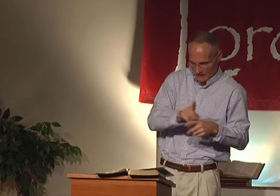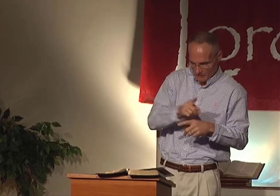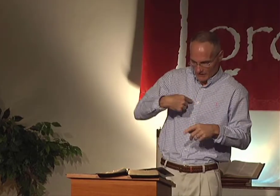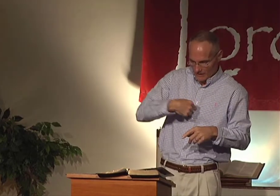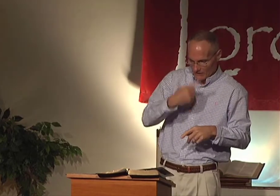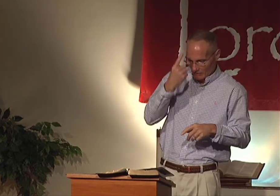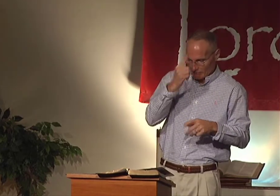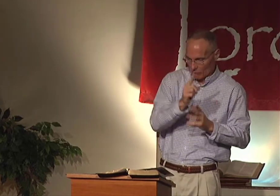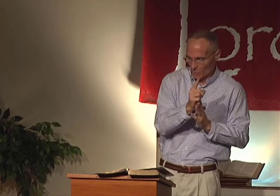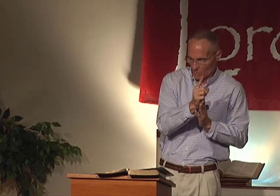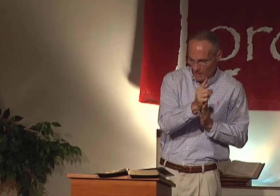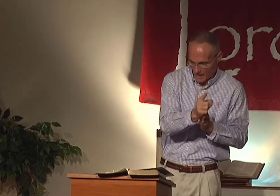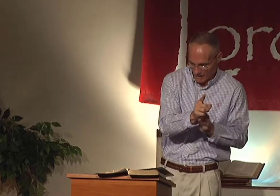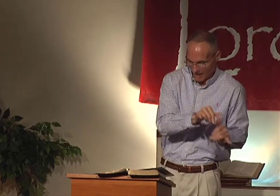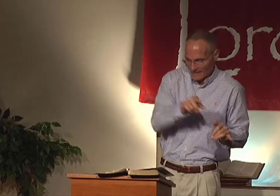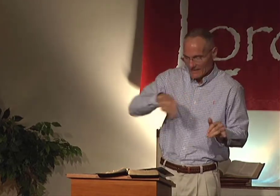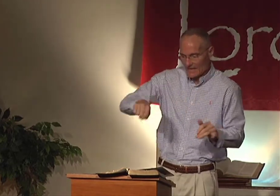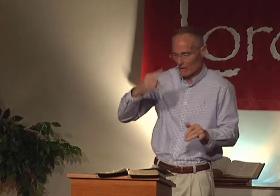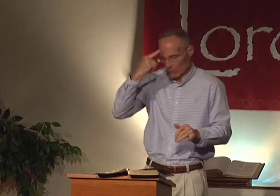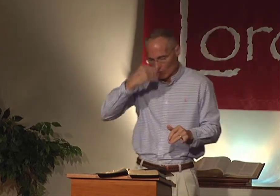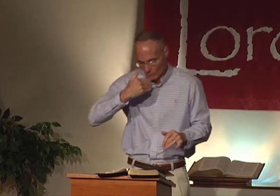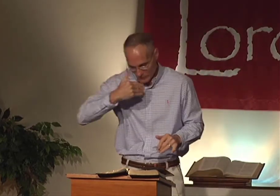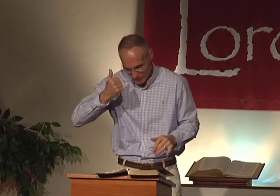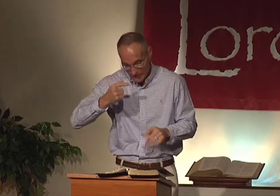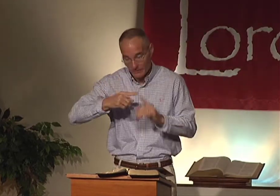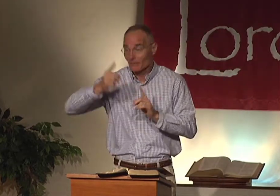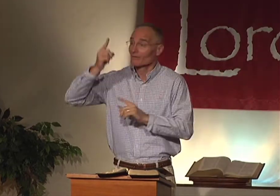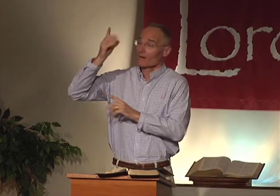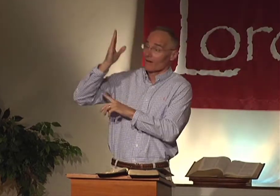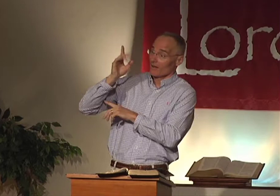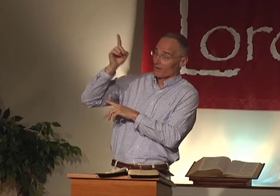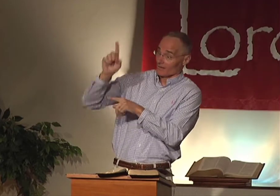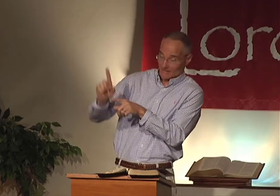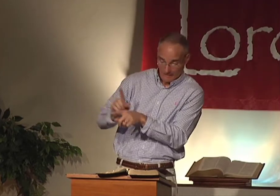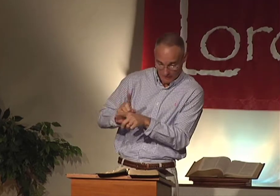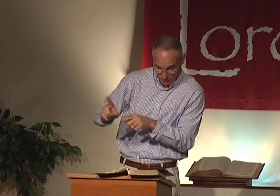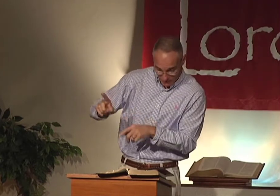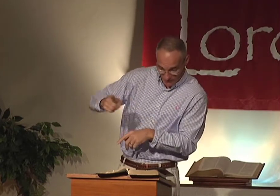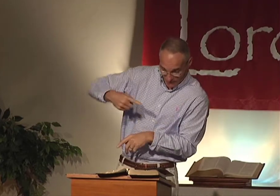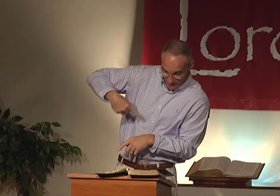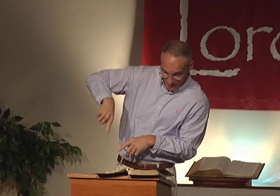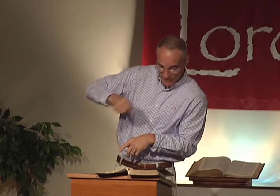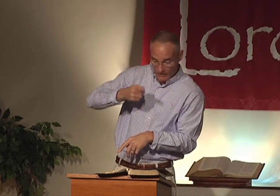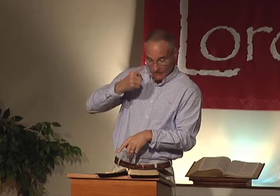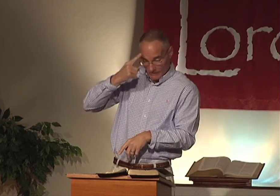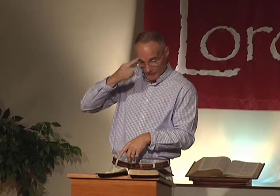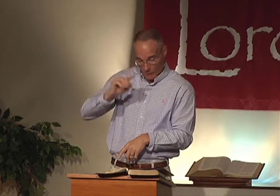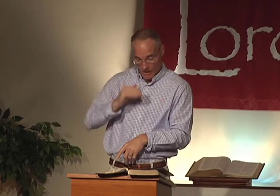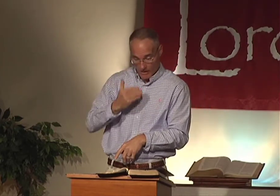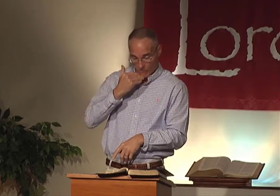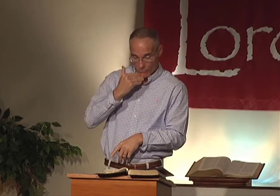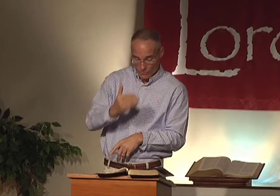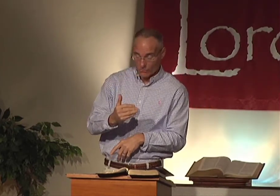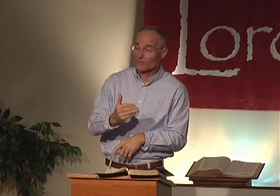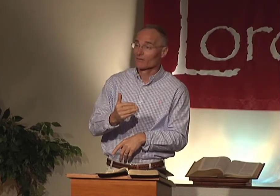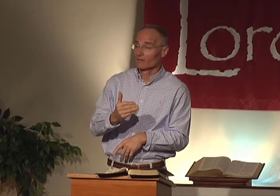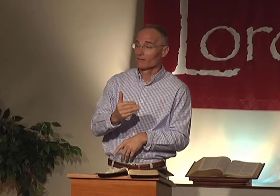earth. Our Father on earth disciplines us for a little while. But God disciplines us for our good.